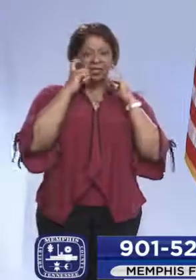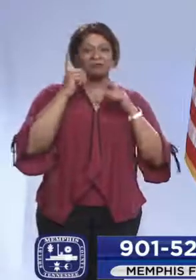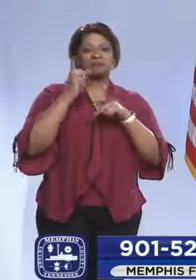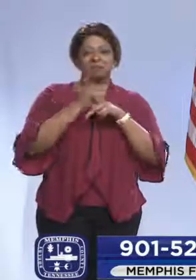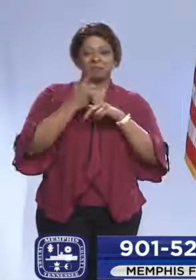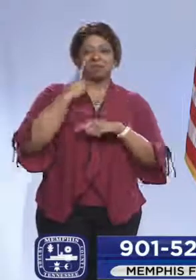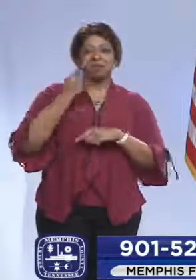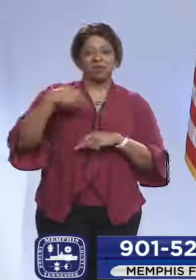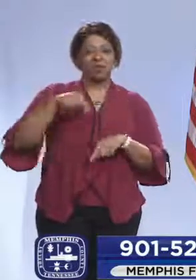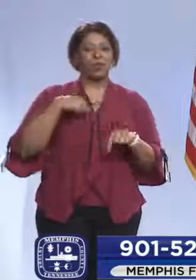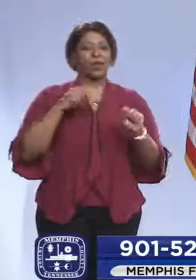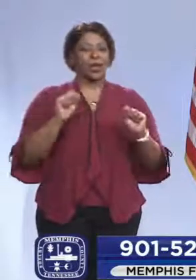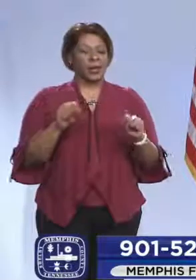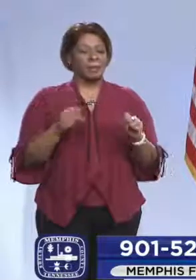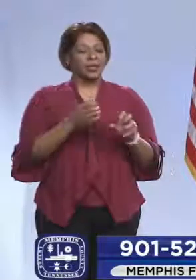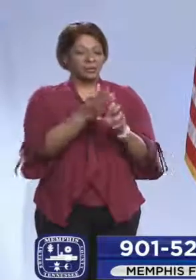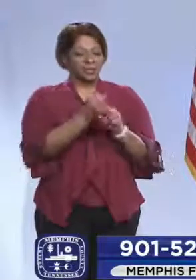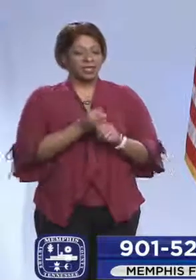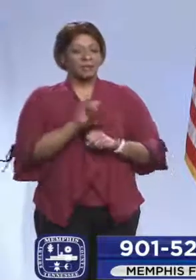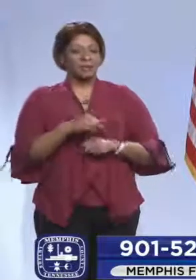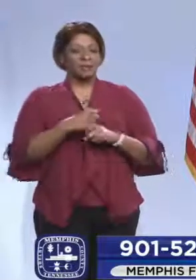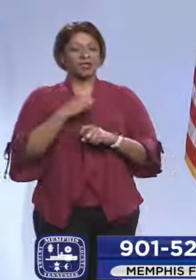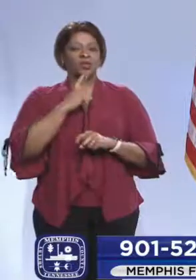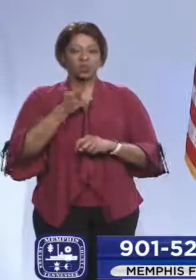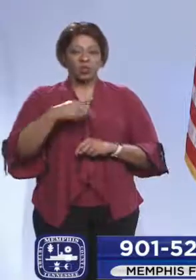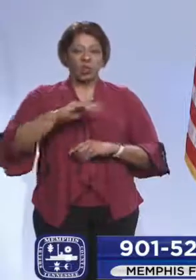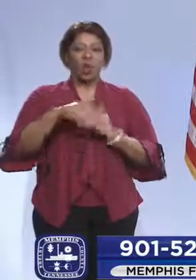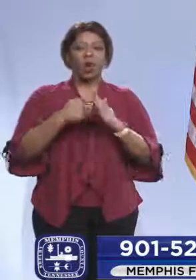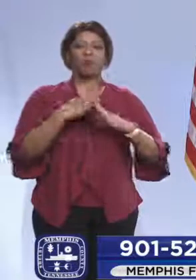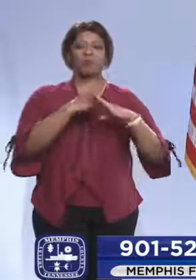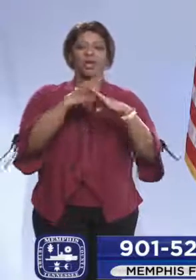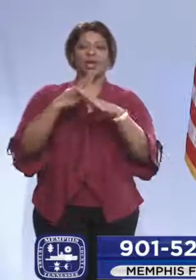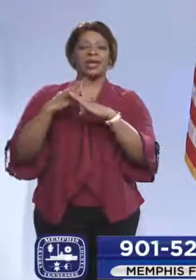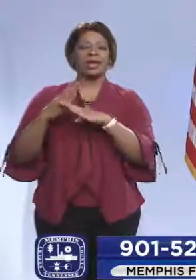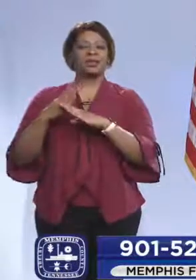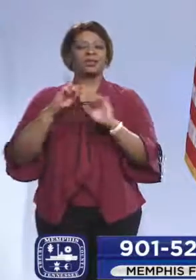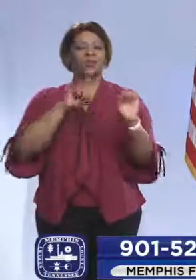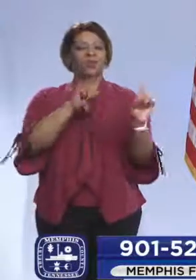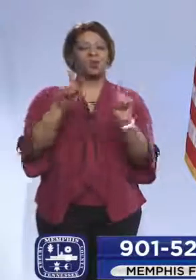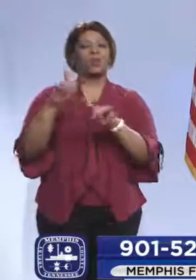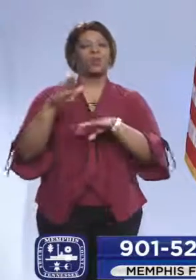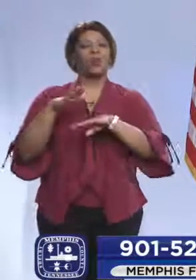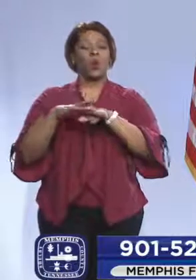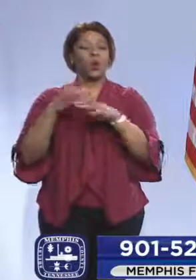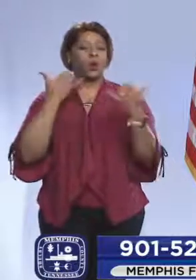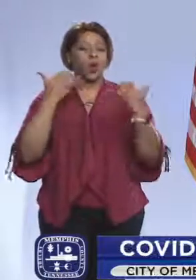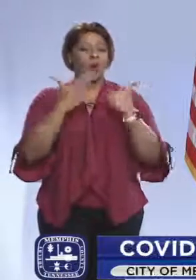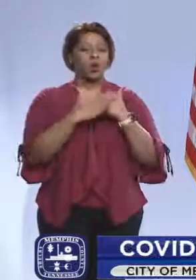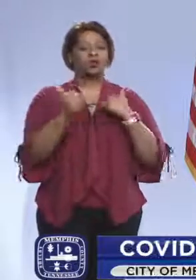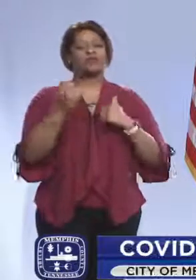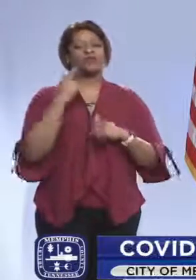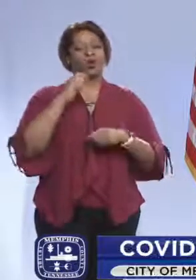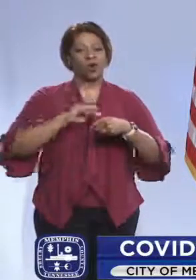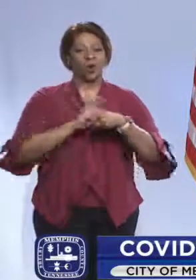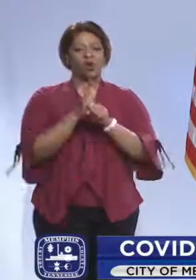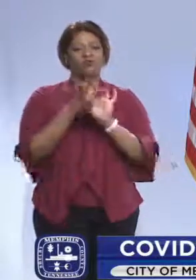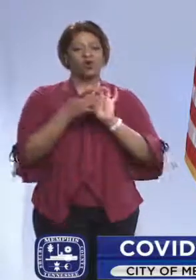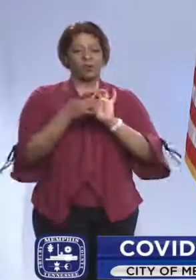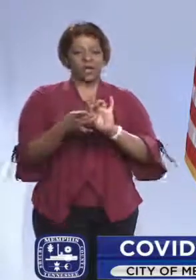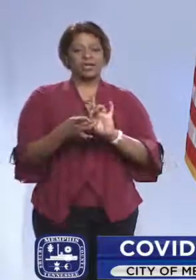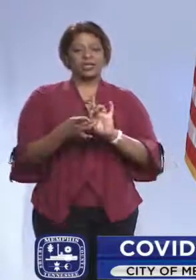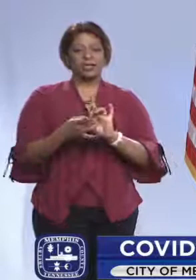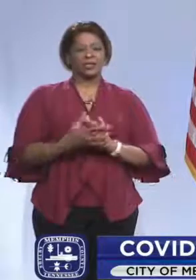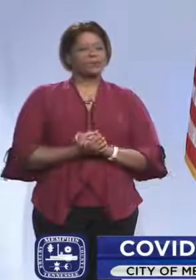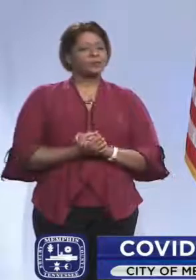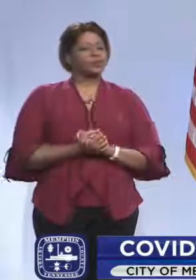able to make sure that they're all protected when they go out on certain, especially on calls that may be COVID related. Now,